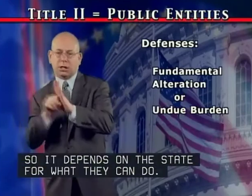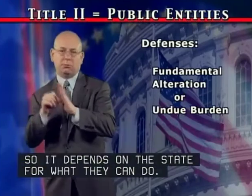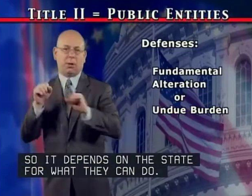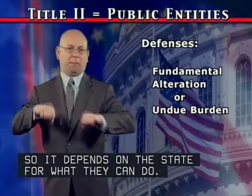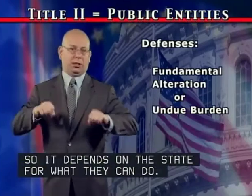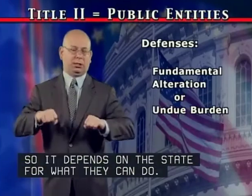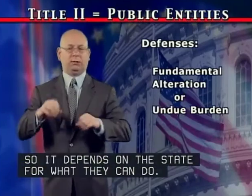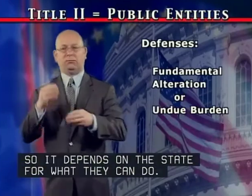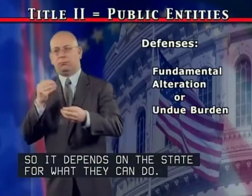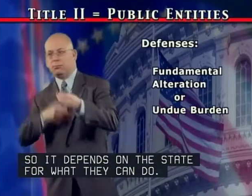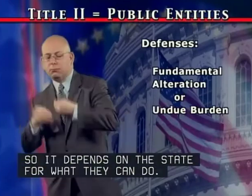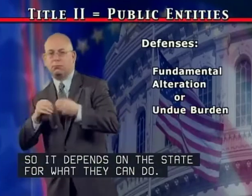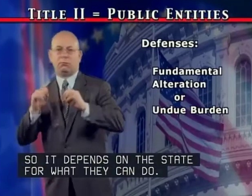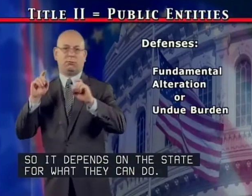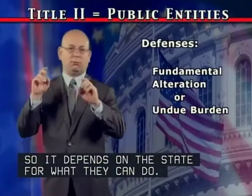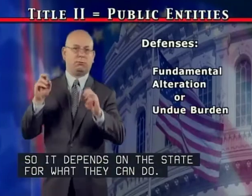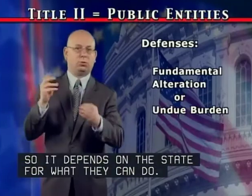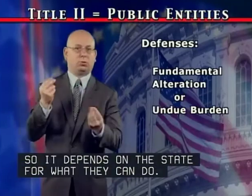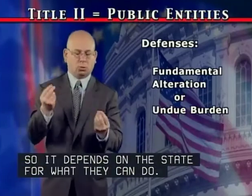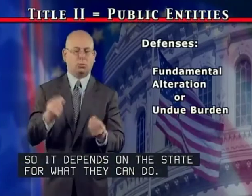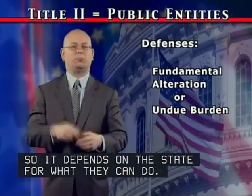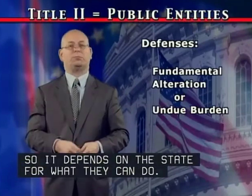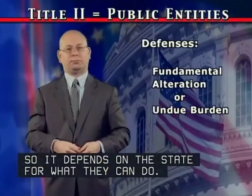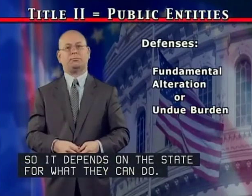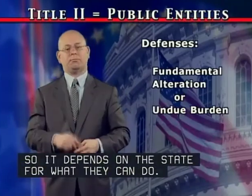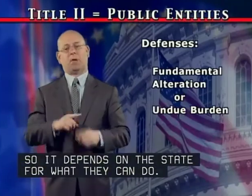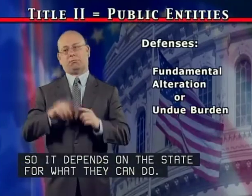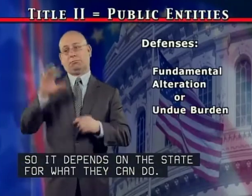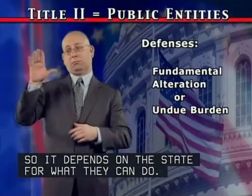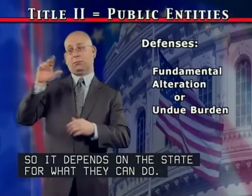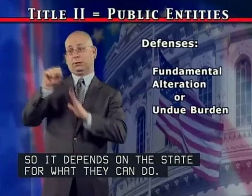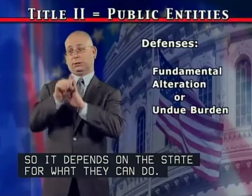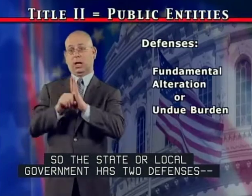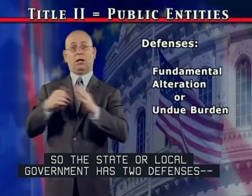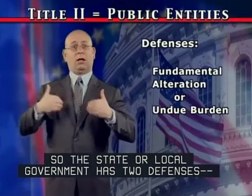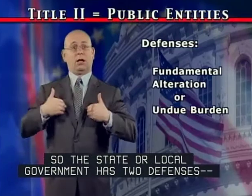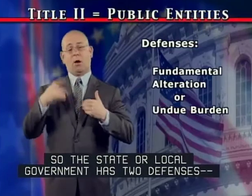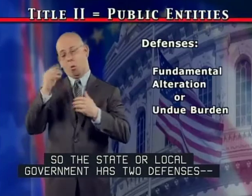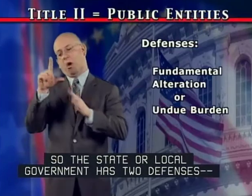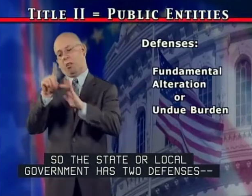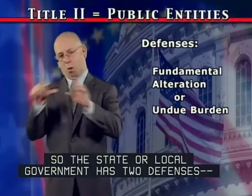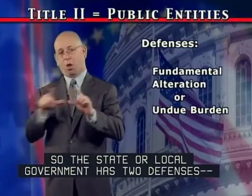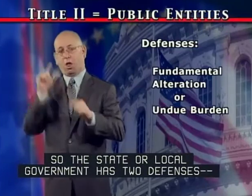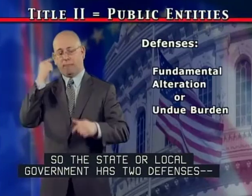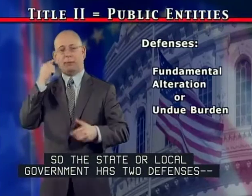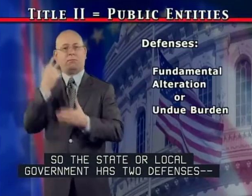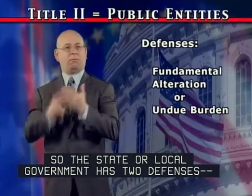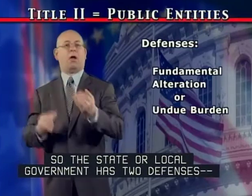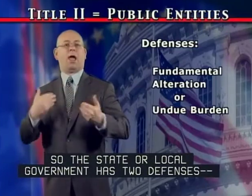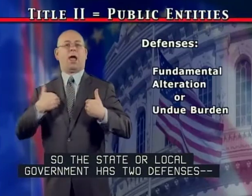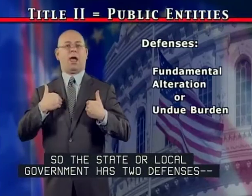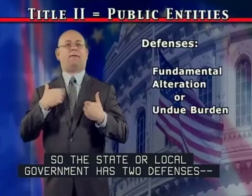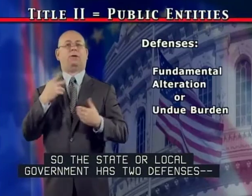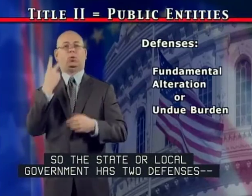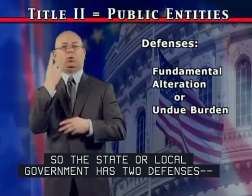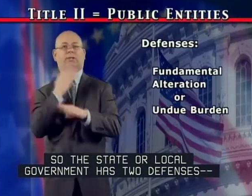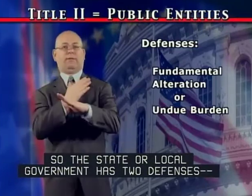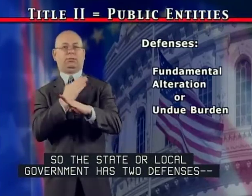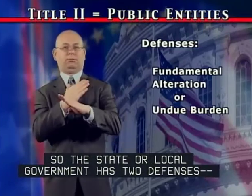So it depends on the state for what they can do. So the state or local government has two